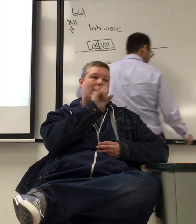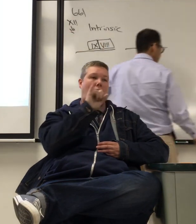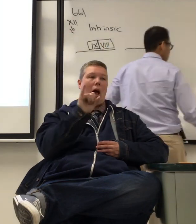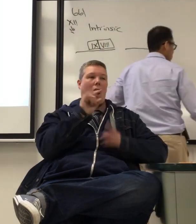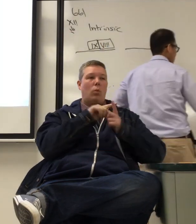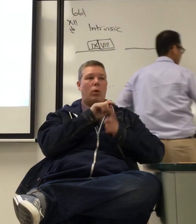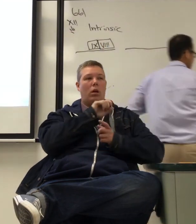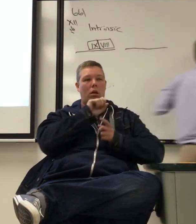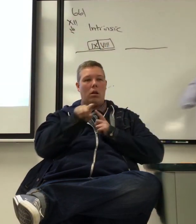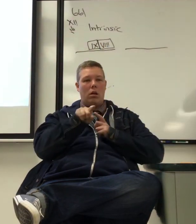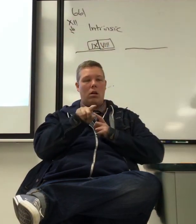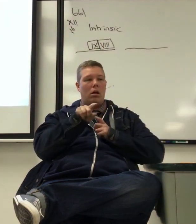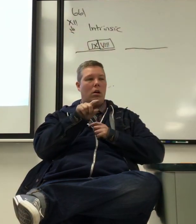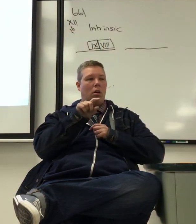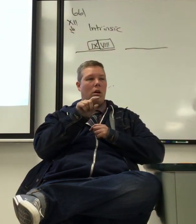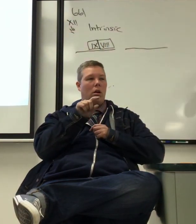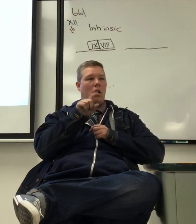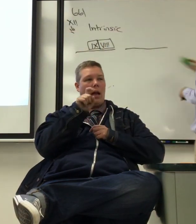11.